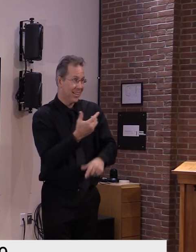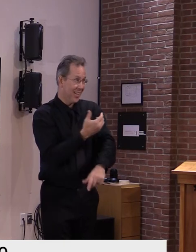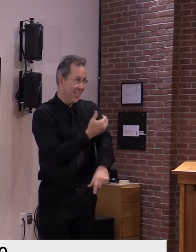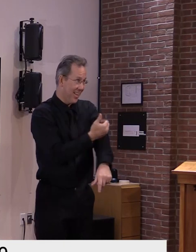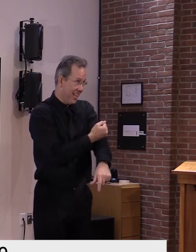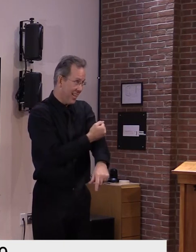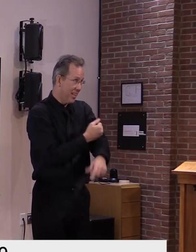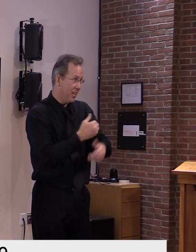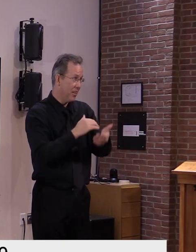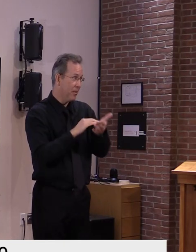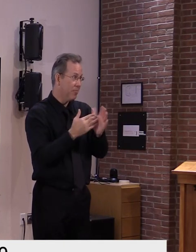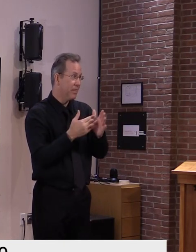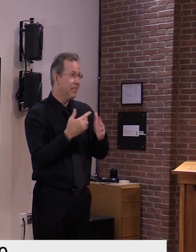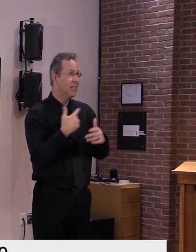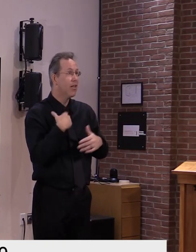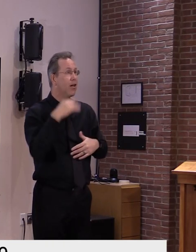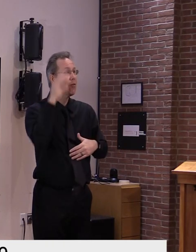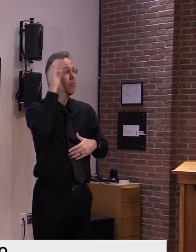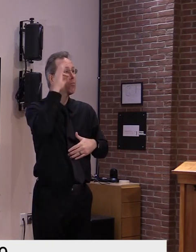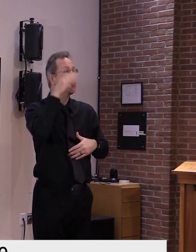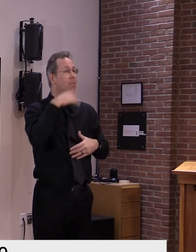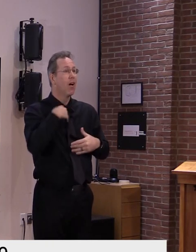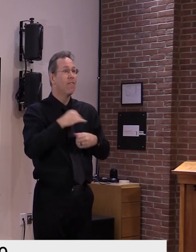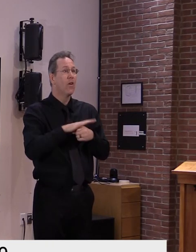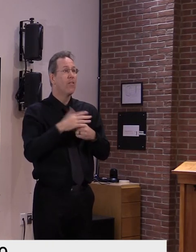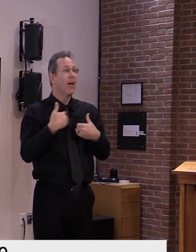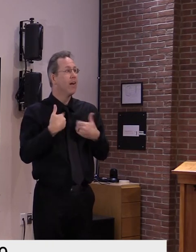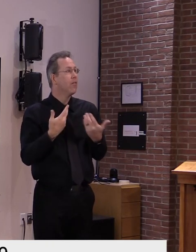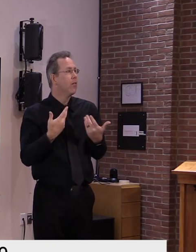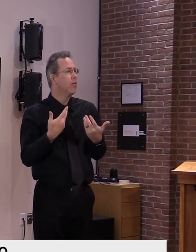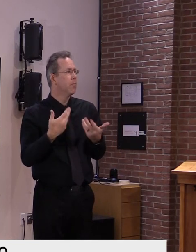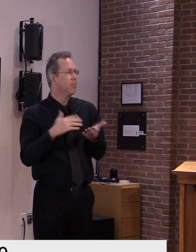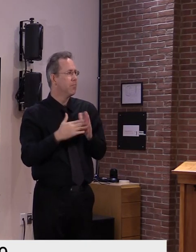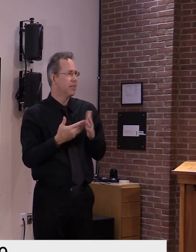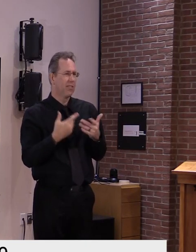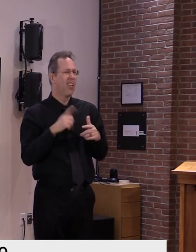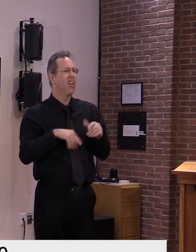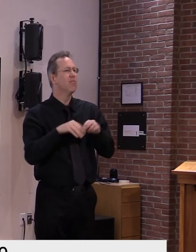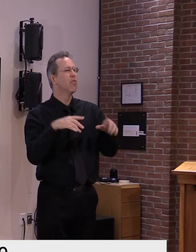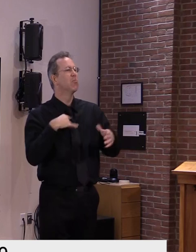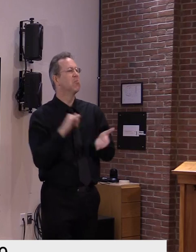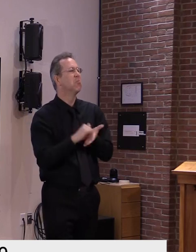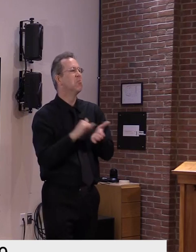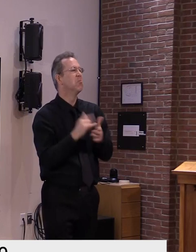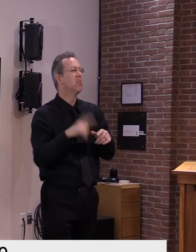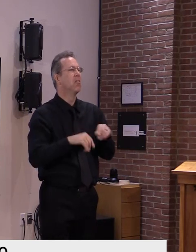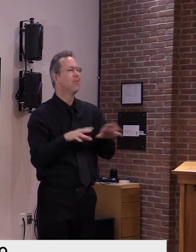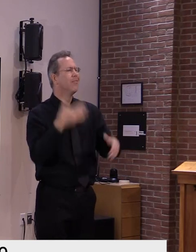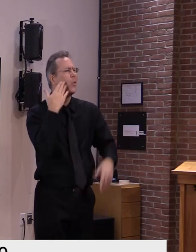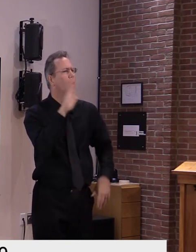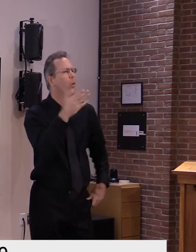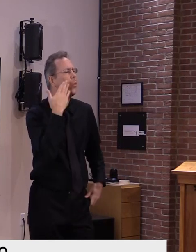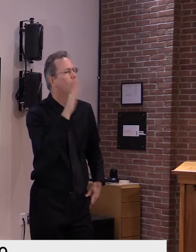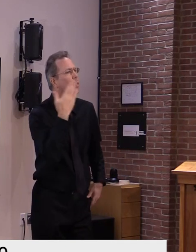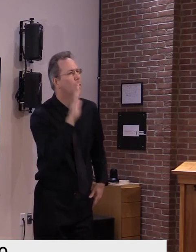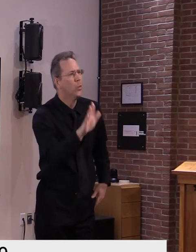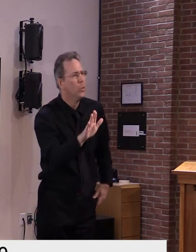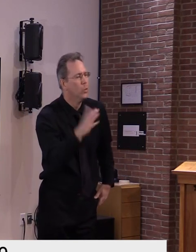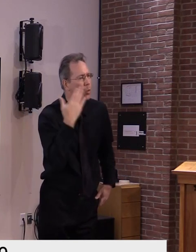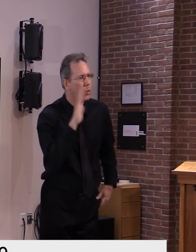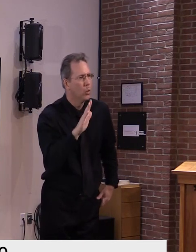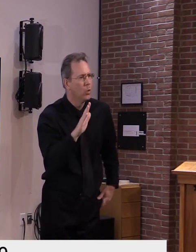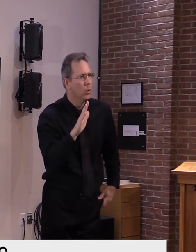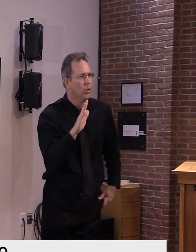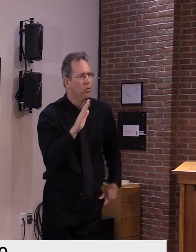virus from one person to another. And not so clearly worked out yet if that's going to be impacted by having a